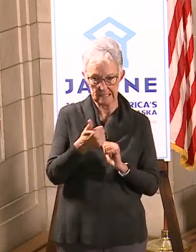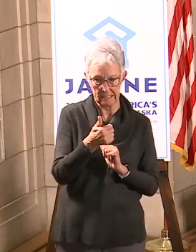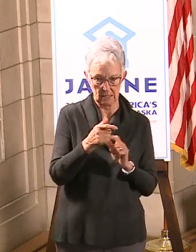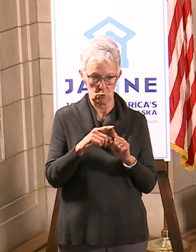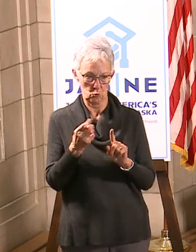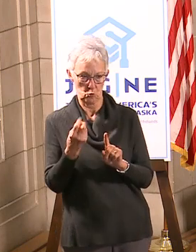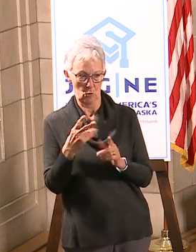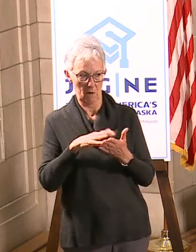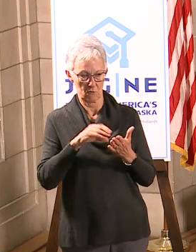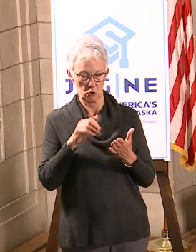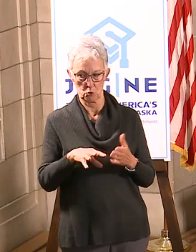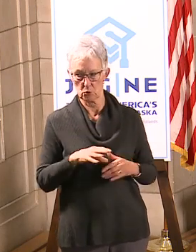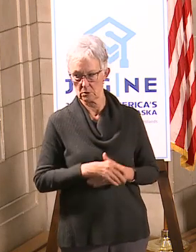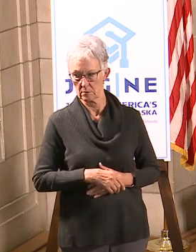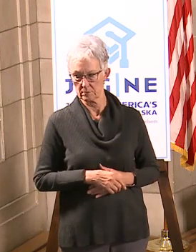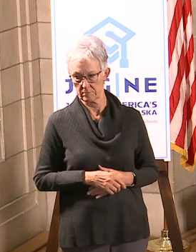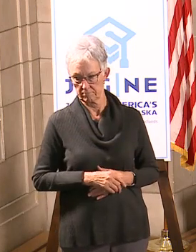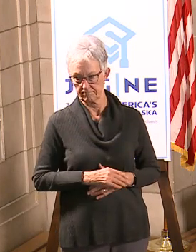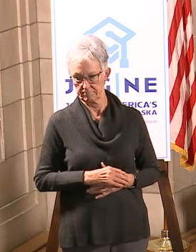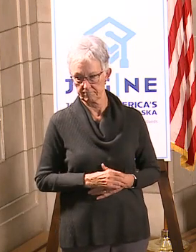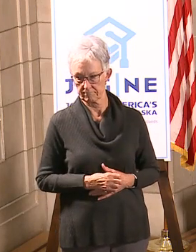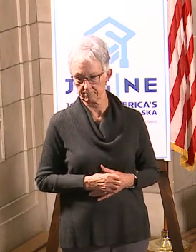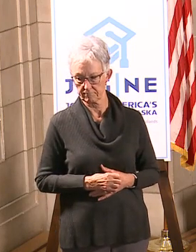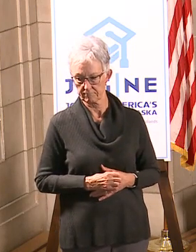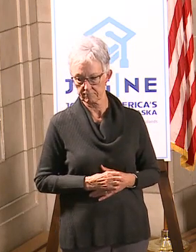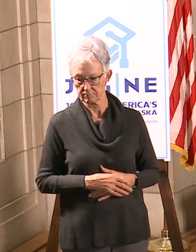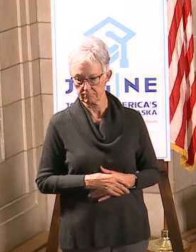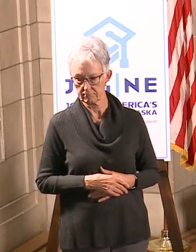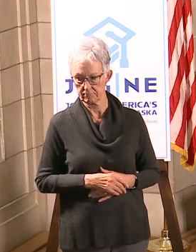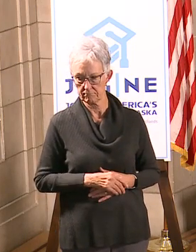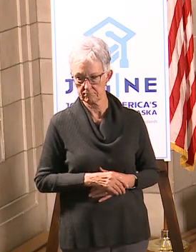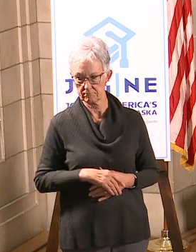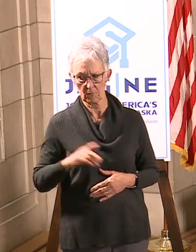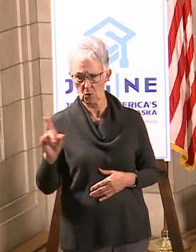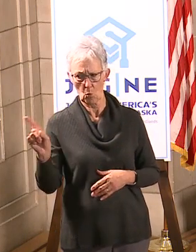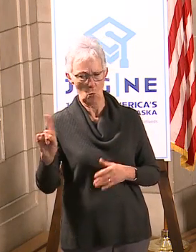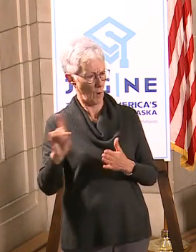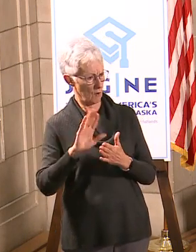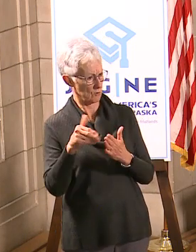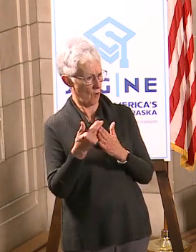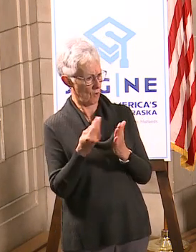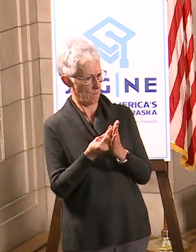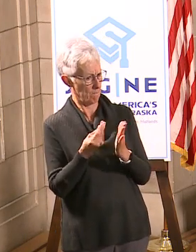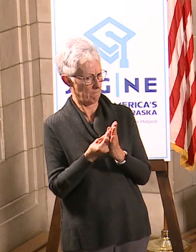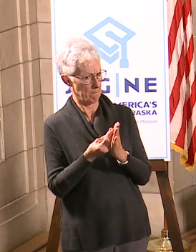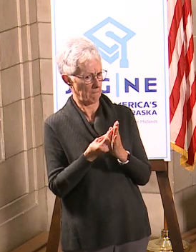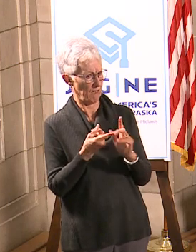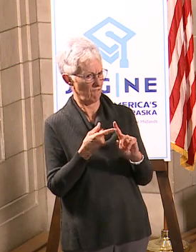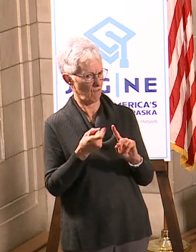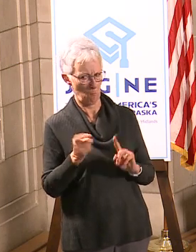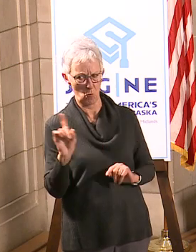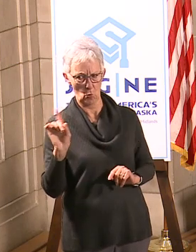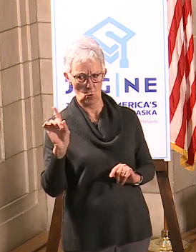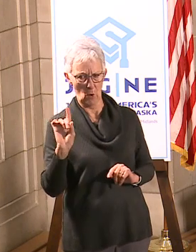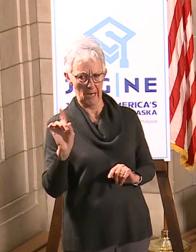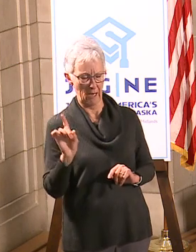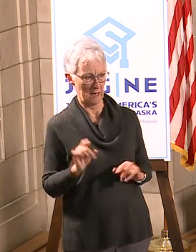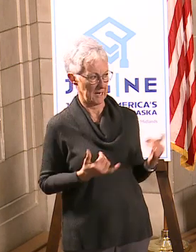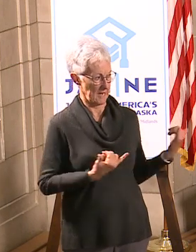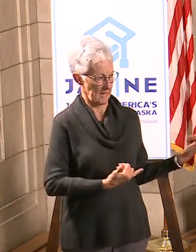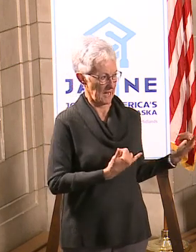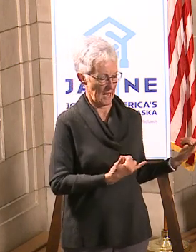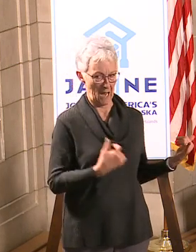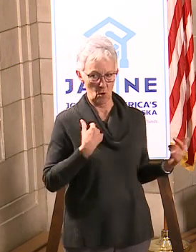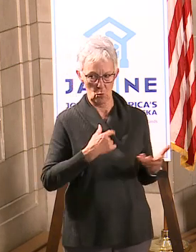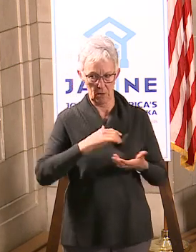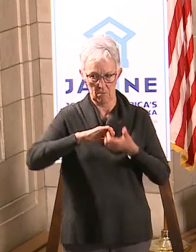students. And where does the money for that come from? It's right now in partnership with the